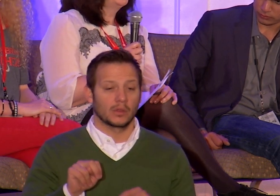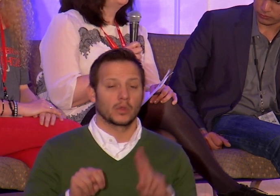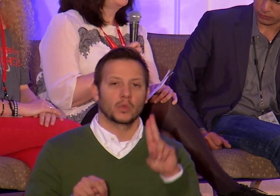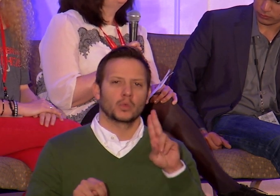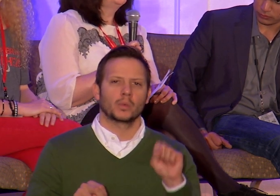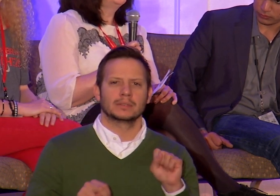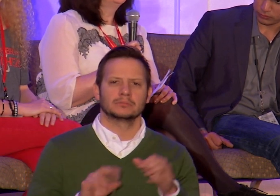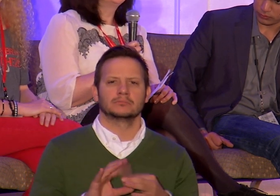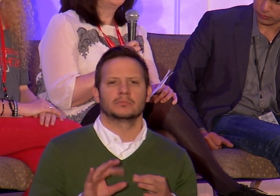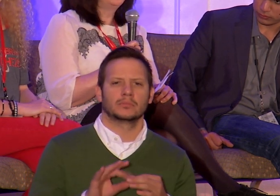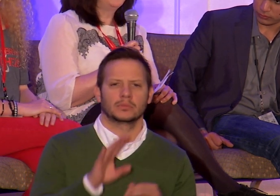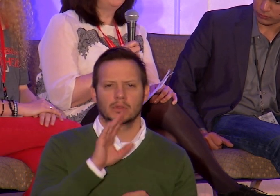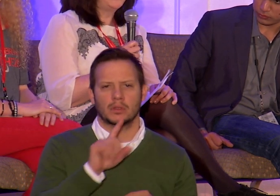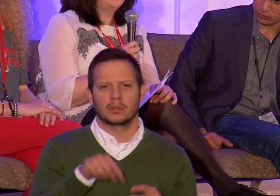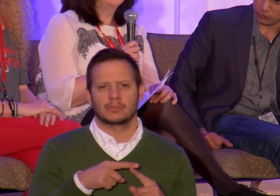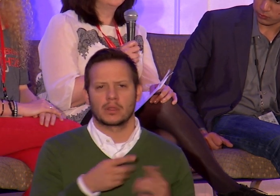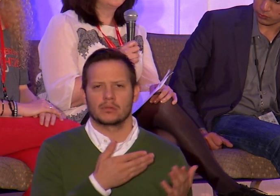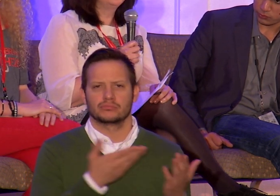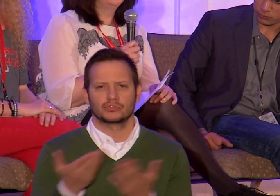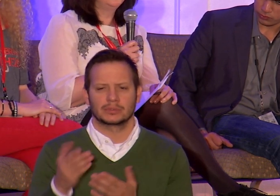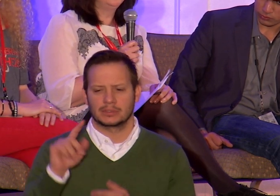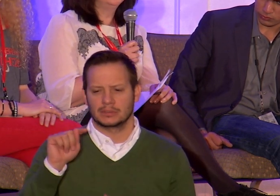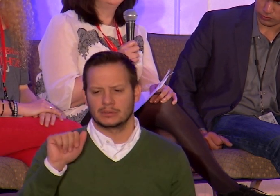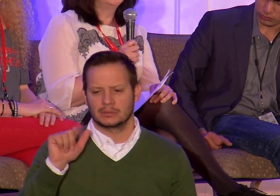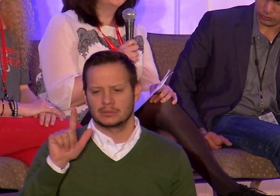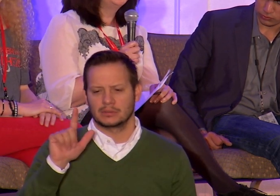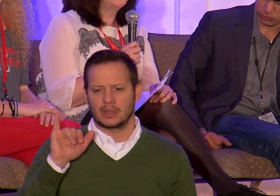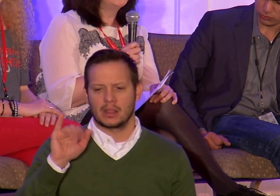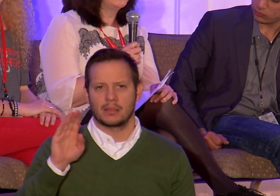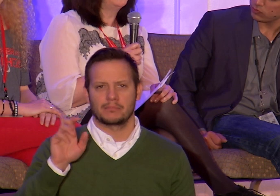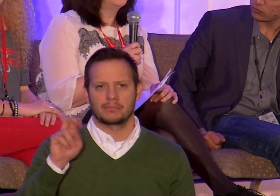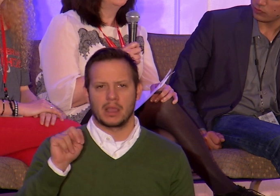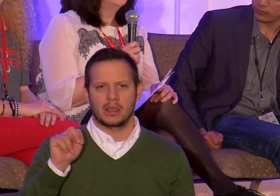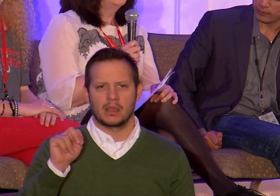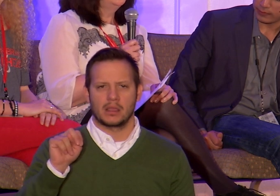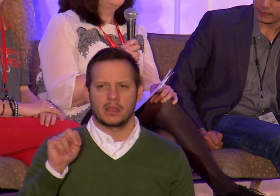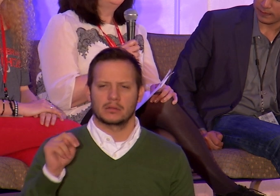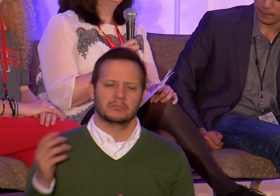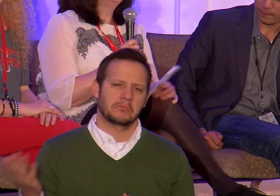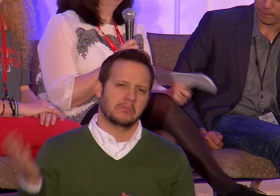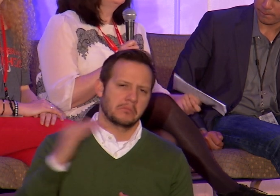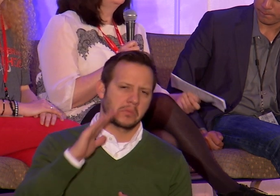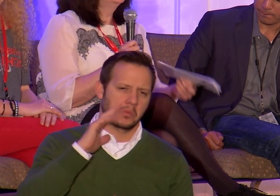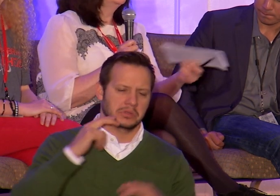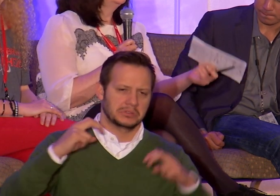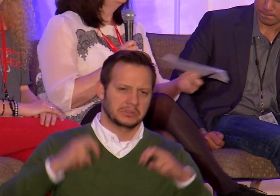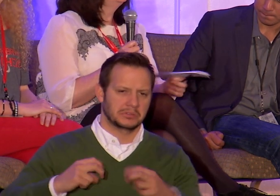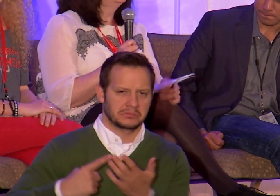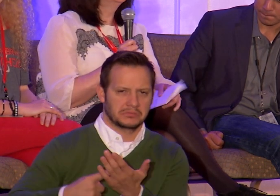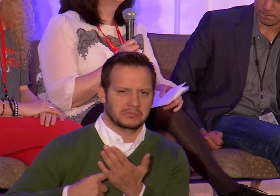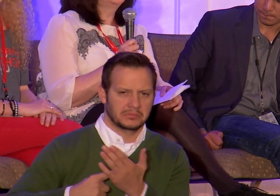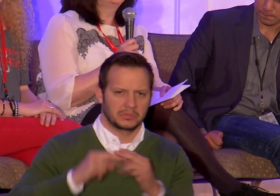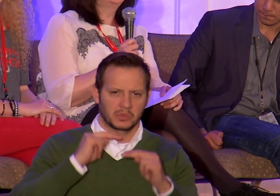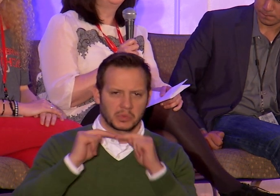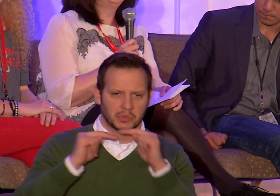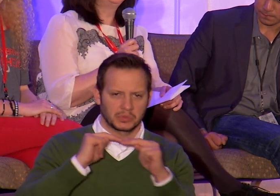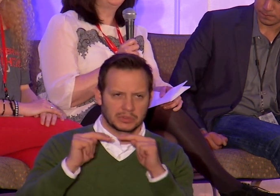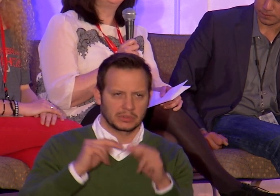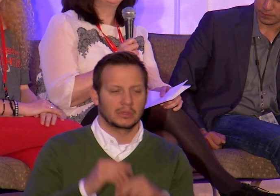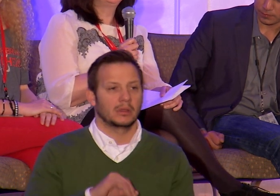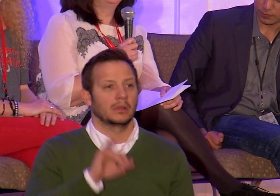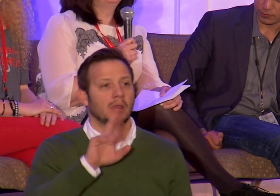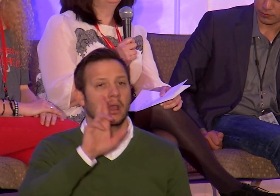is talking about bringing the Taliban back to the negotiating table. And in Iraq, there are now laws that are